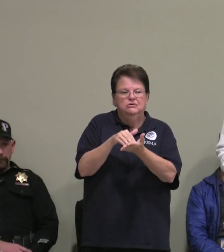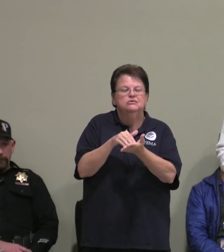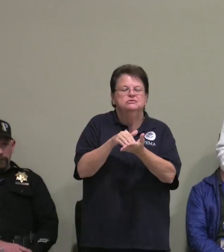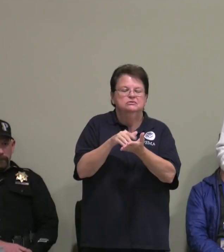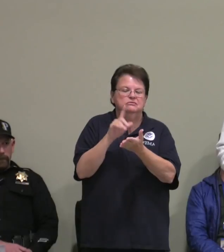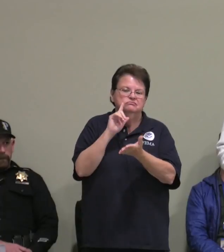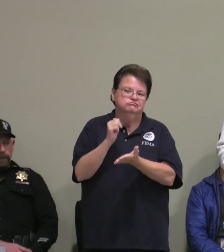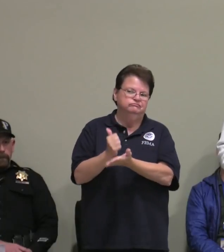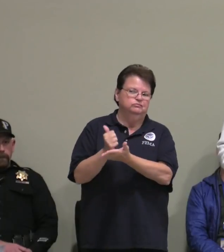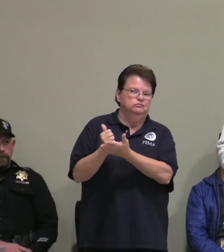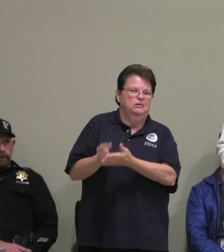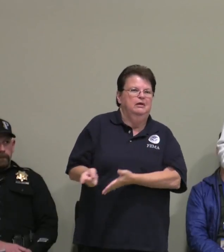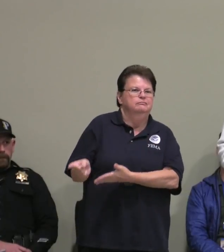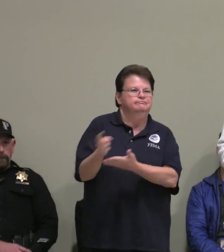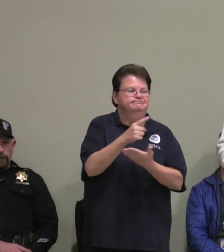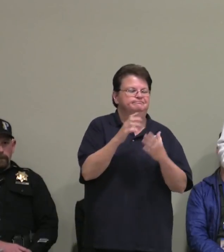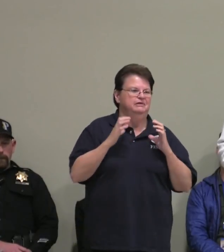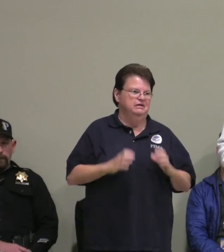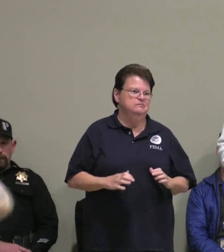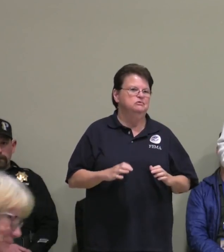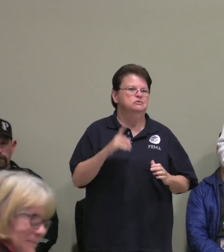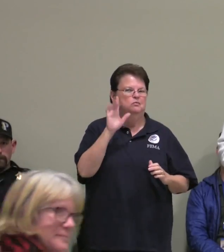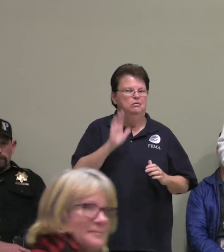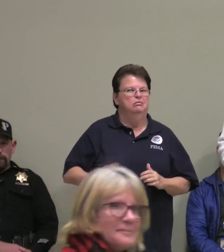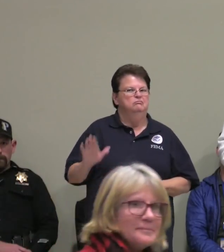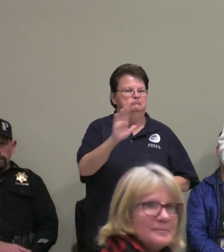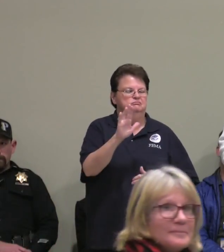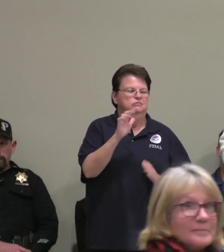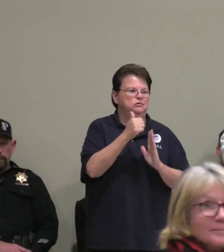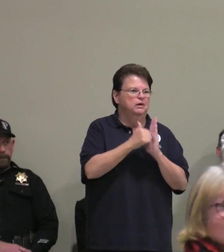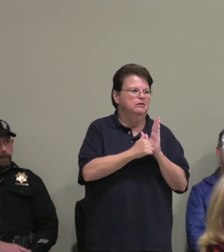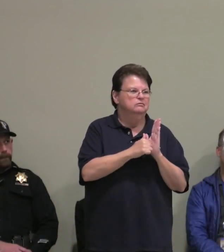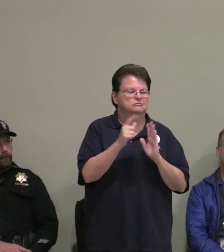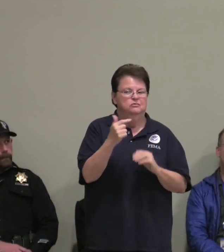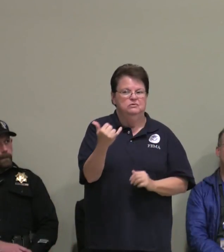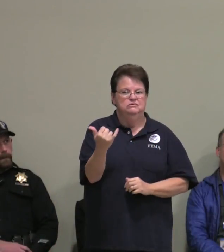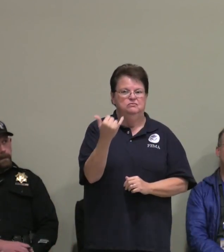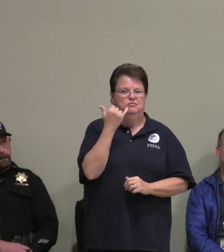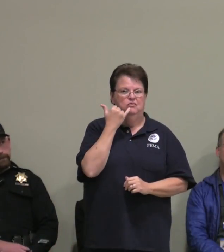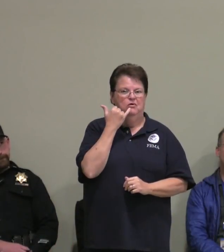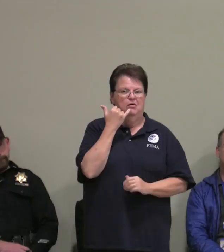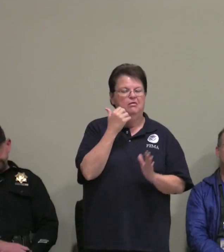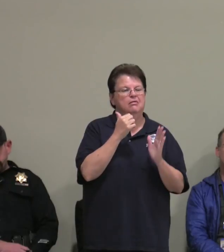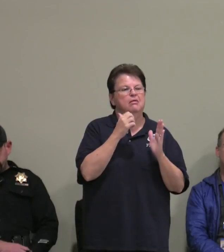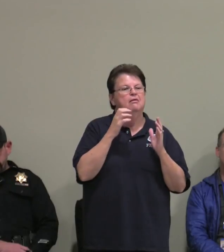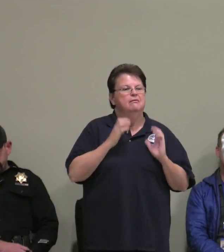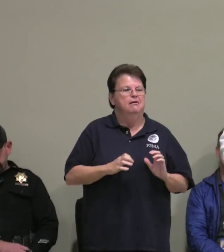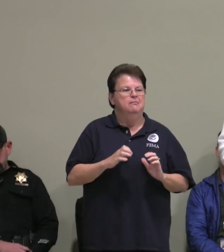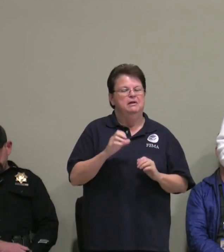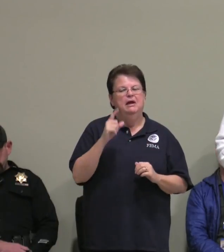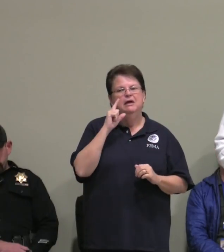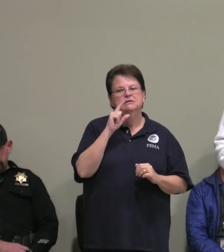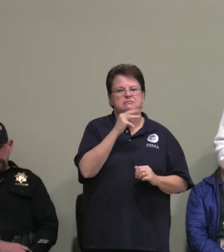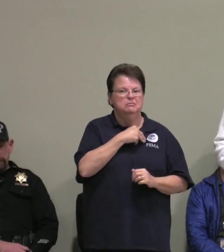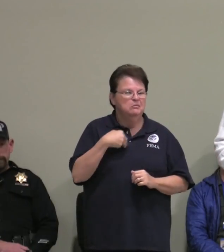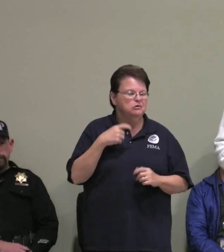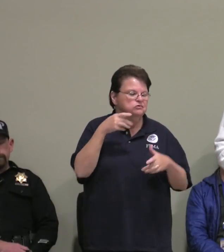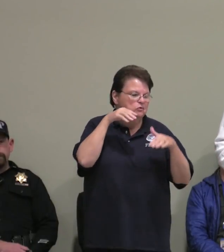customers with their accounts. You can always call our Comcast number, go into a store,